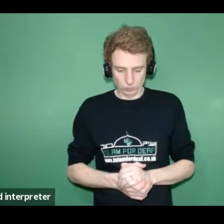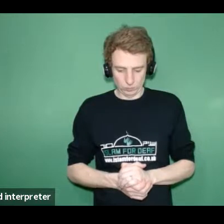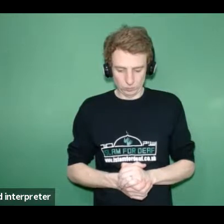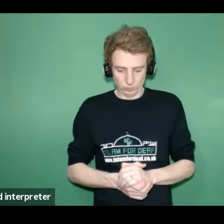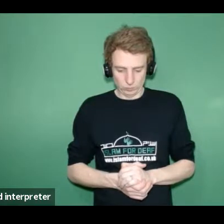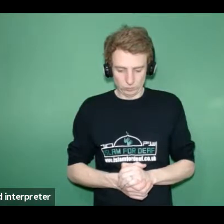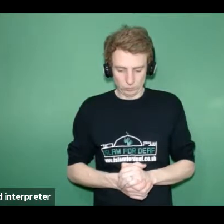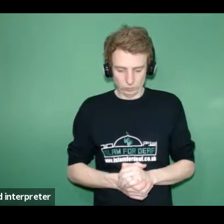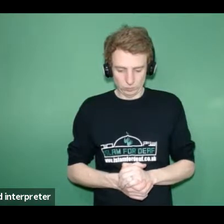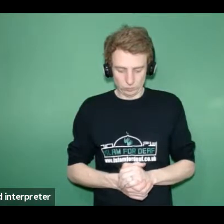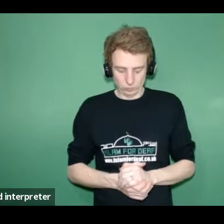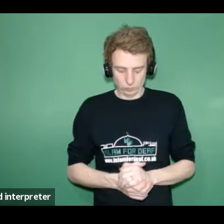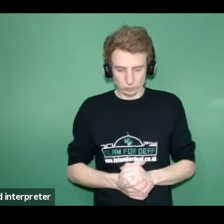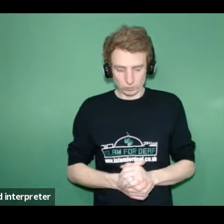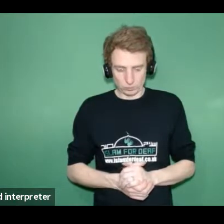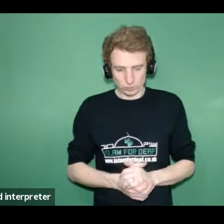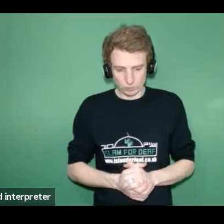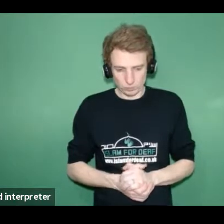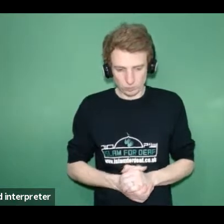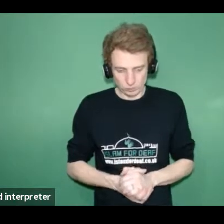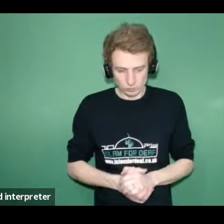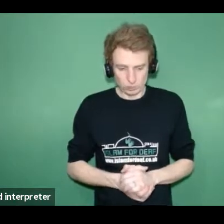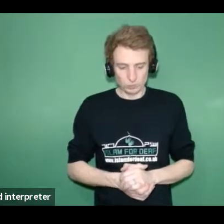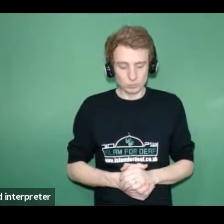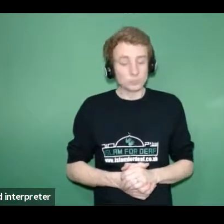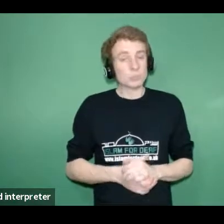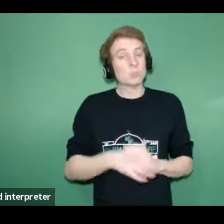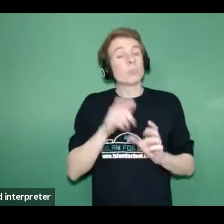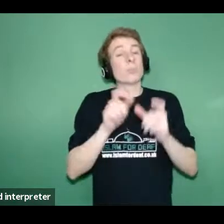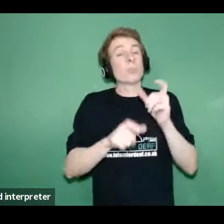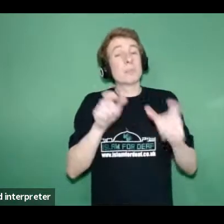And all of the creation, without any